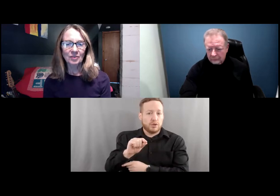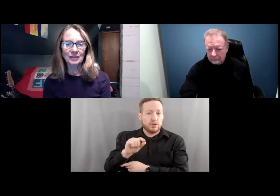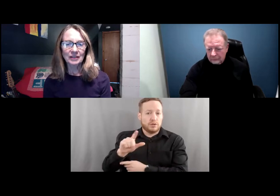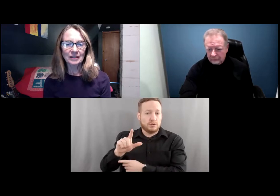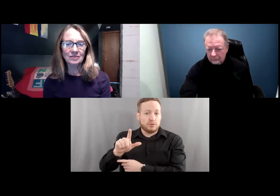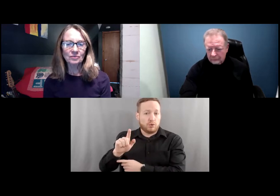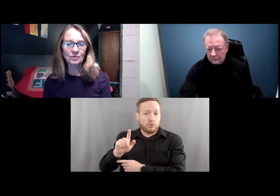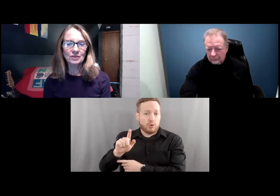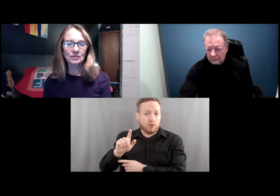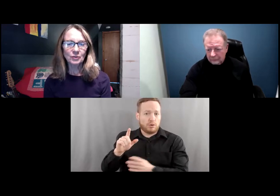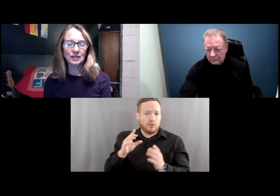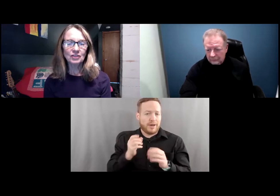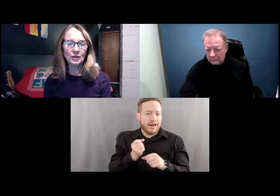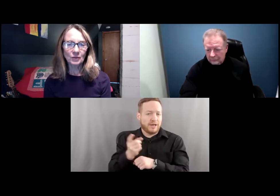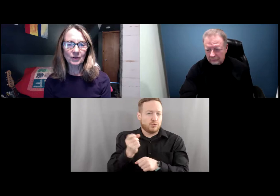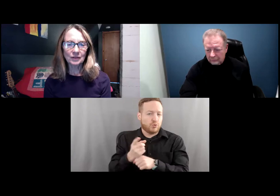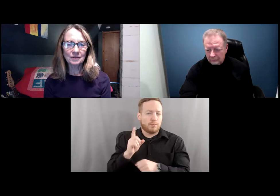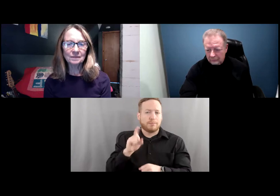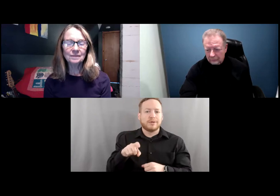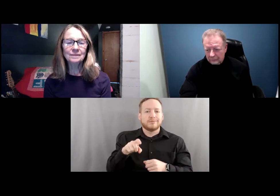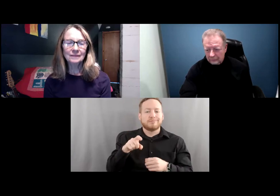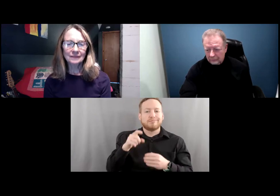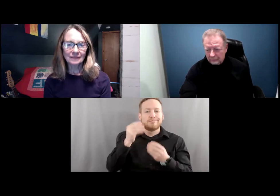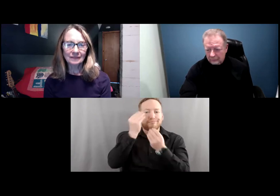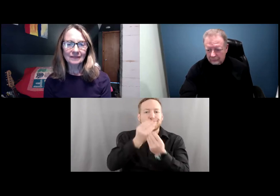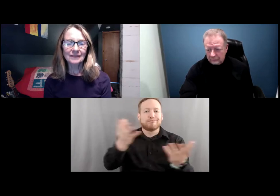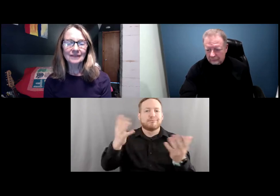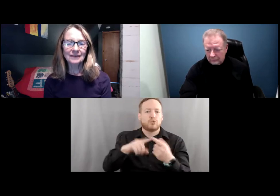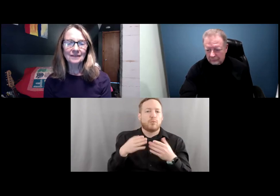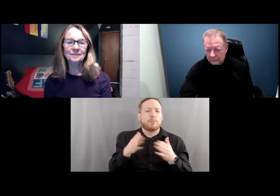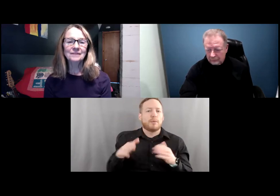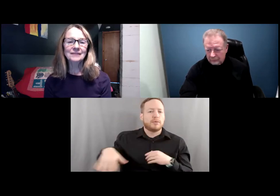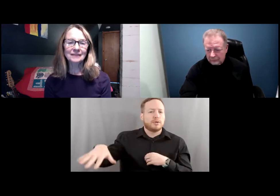our plan for 2021.